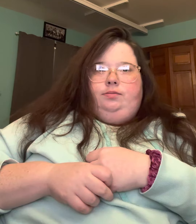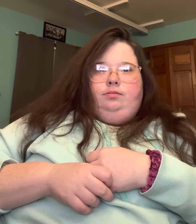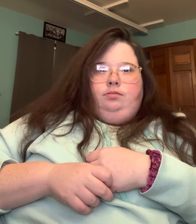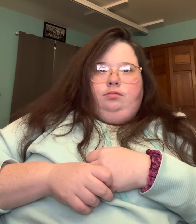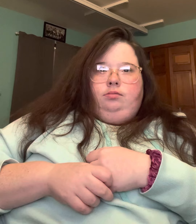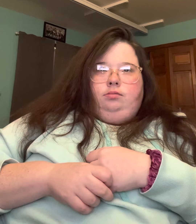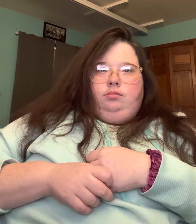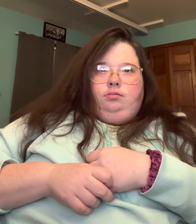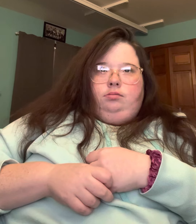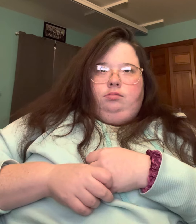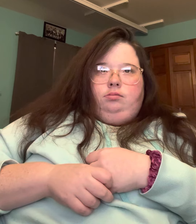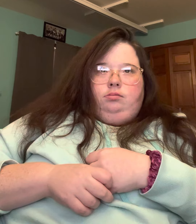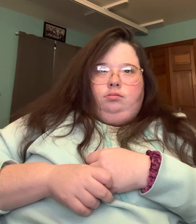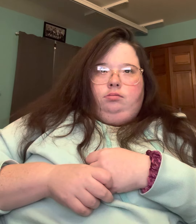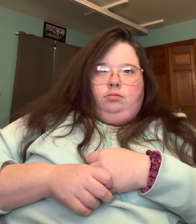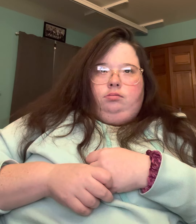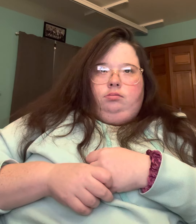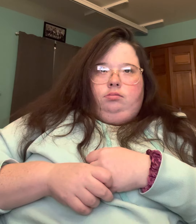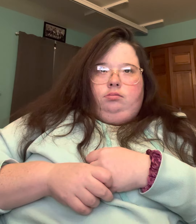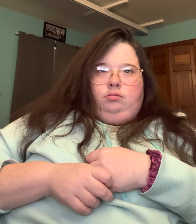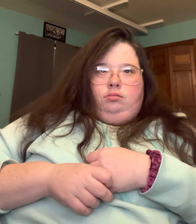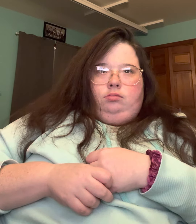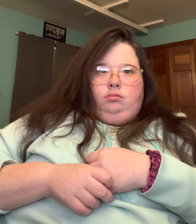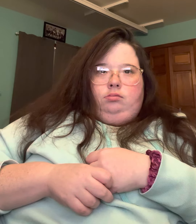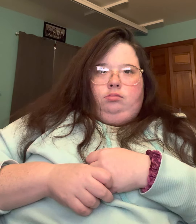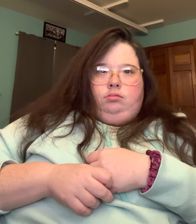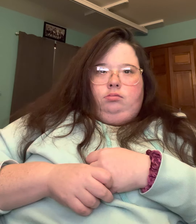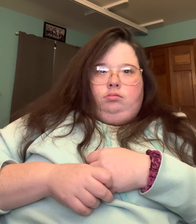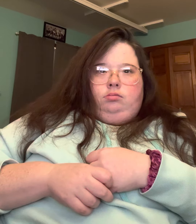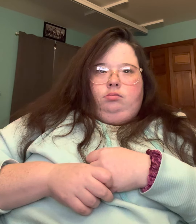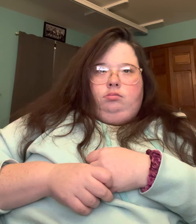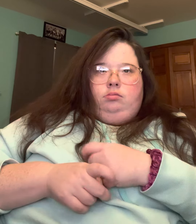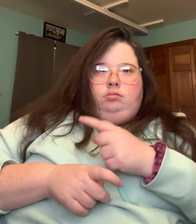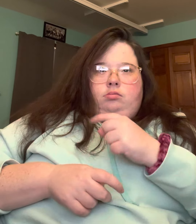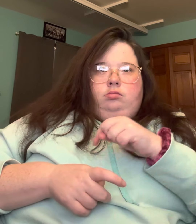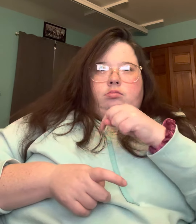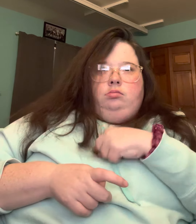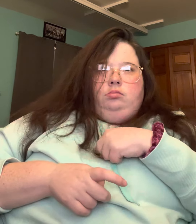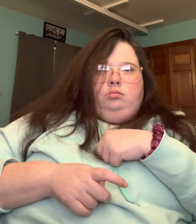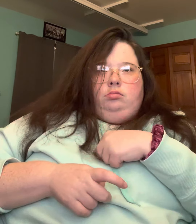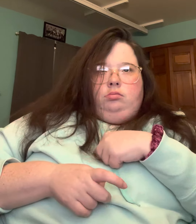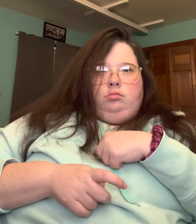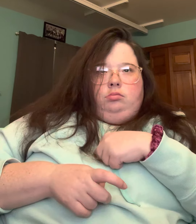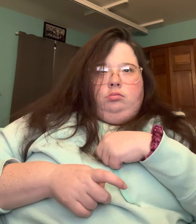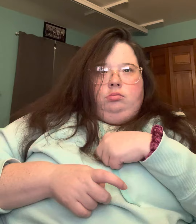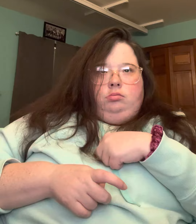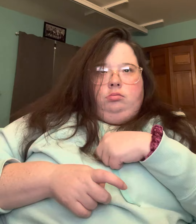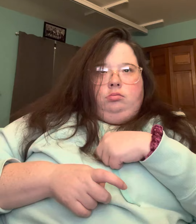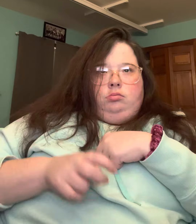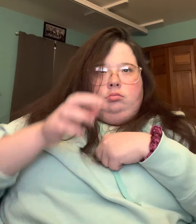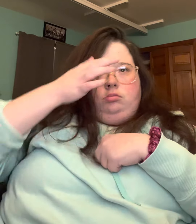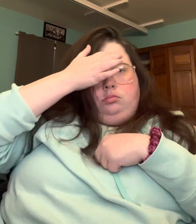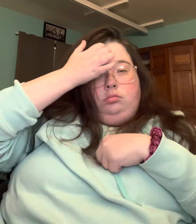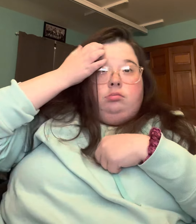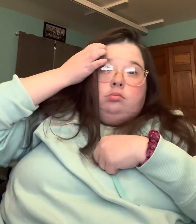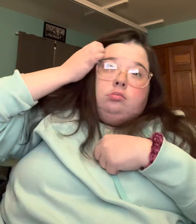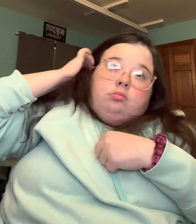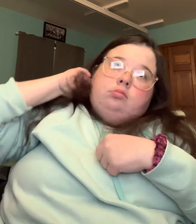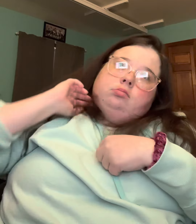is, where are you from? All you're going to do is say me or I, pointing to